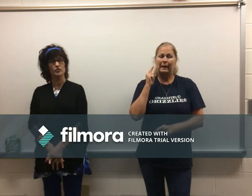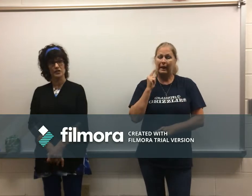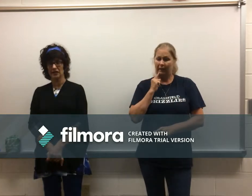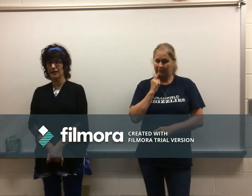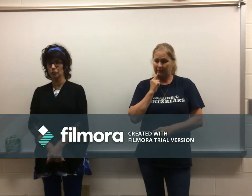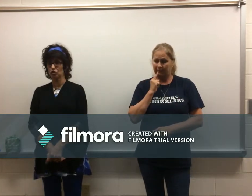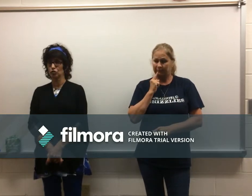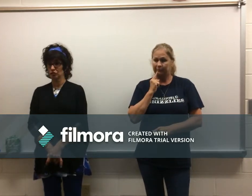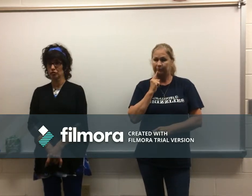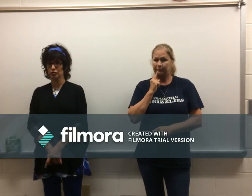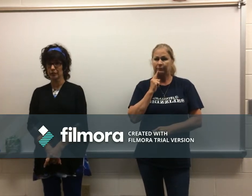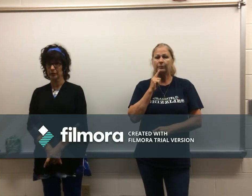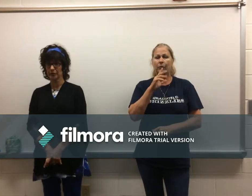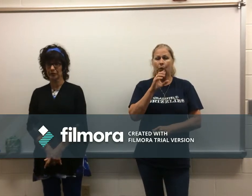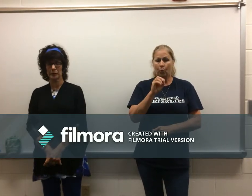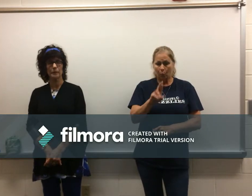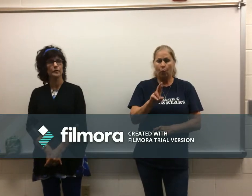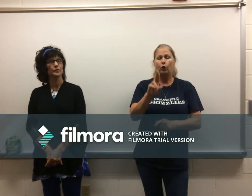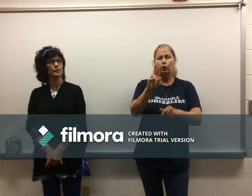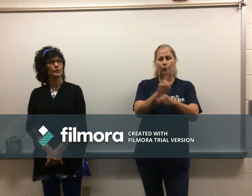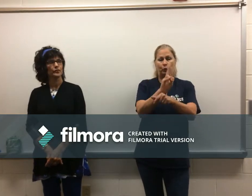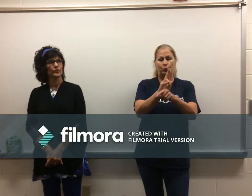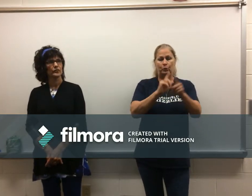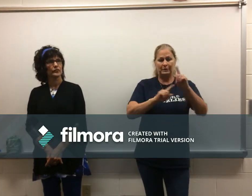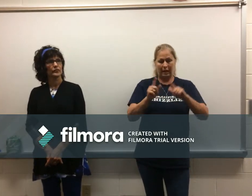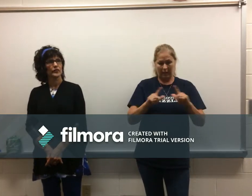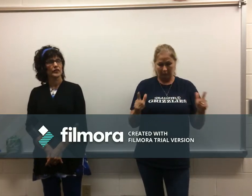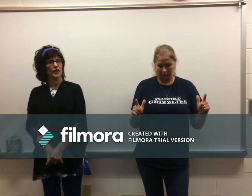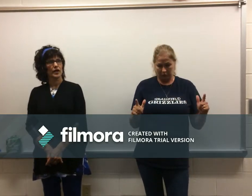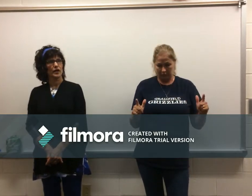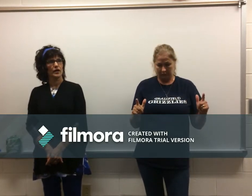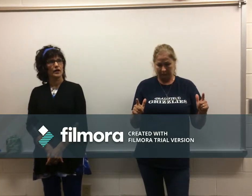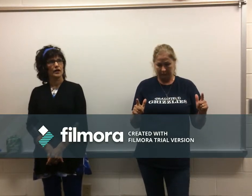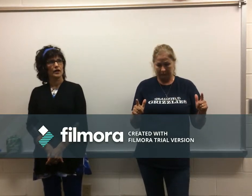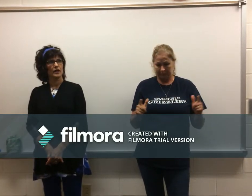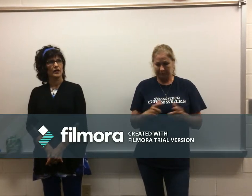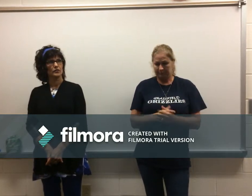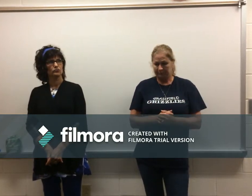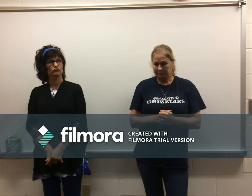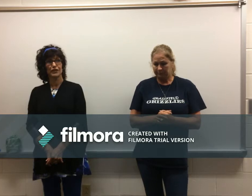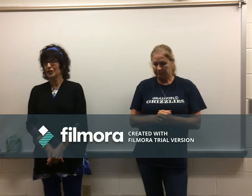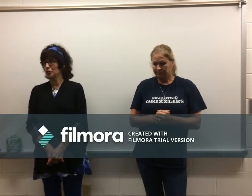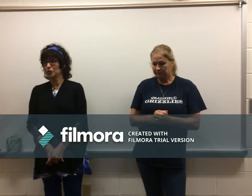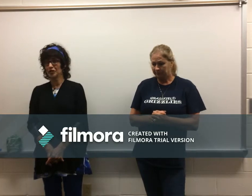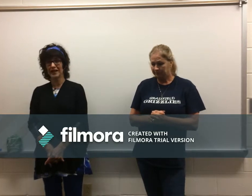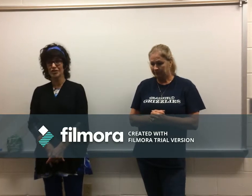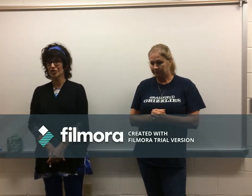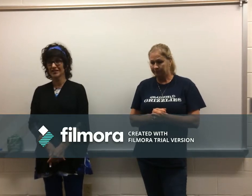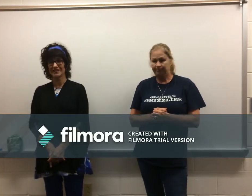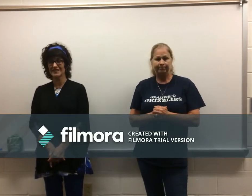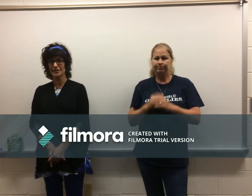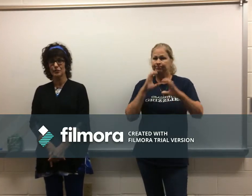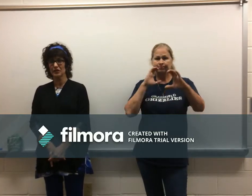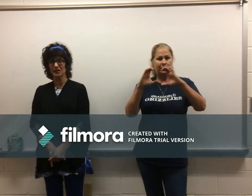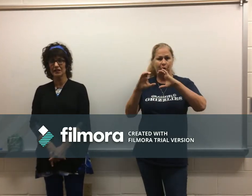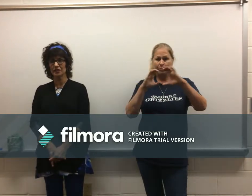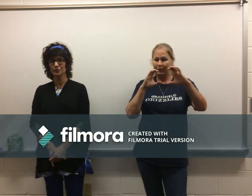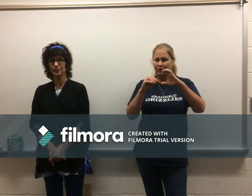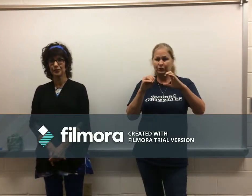sign language users. and communication and accessibility